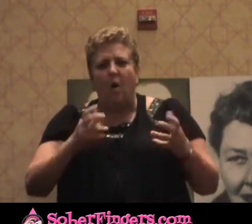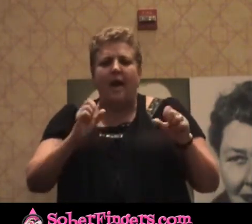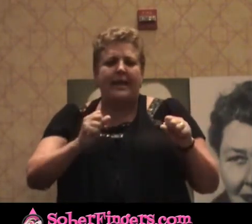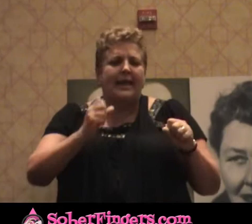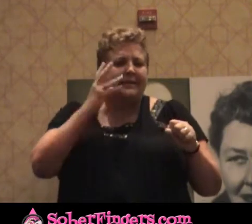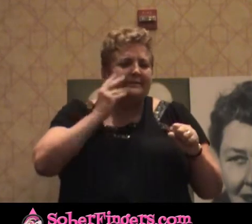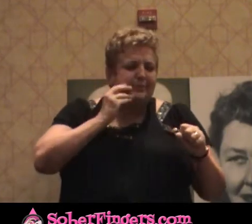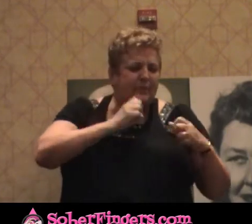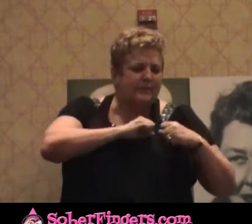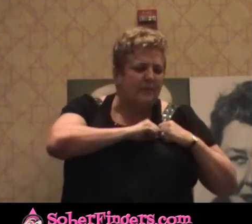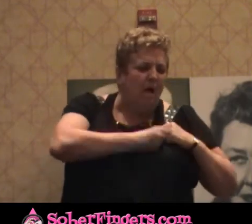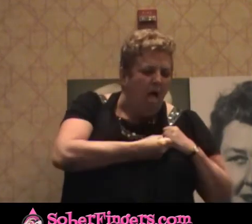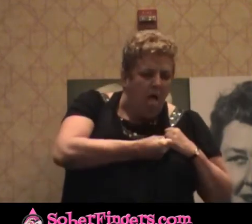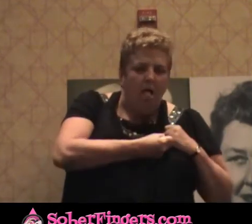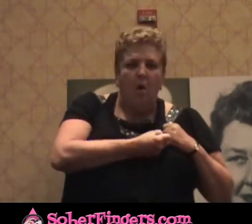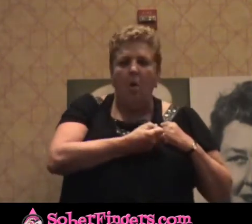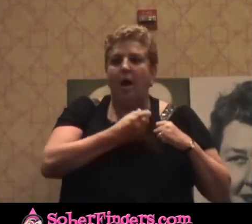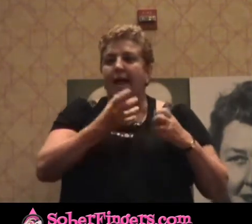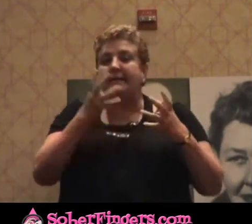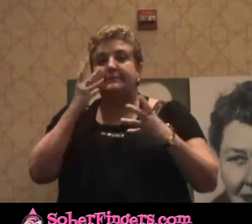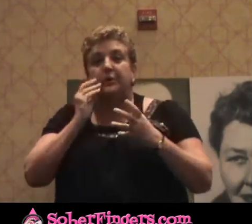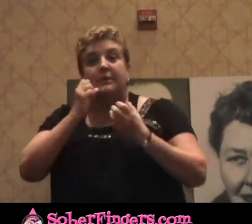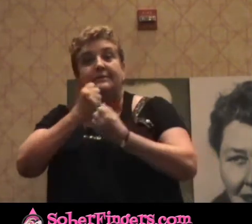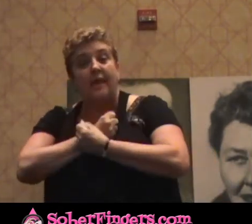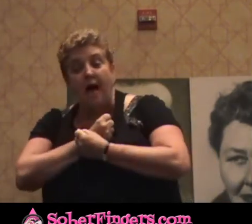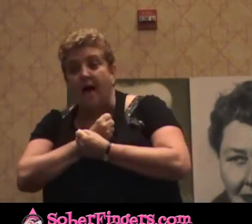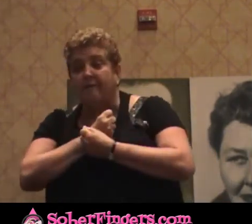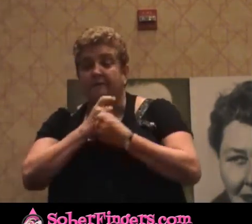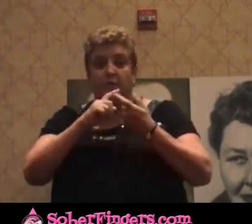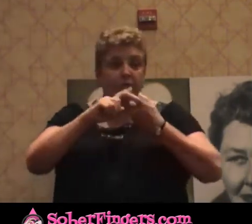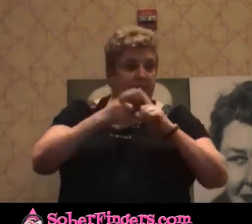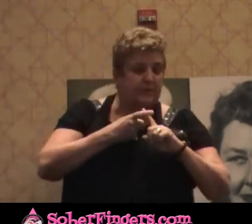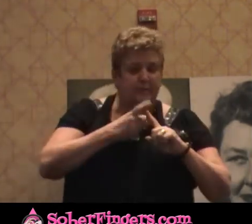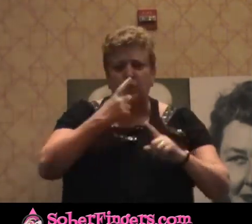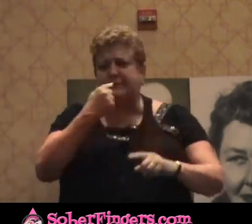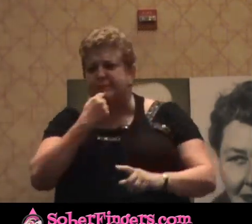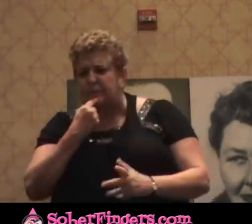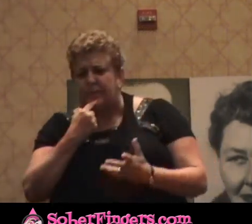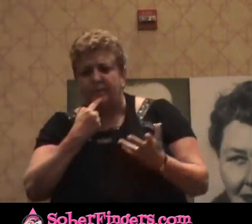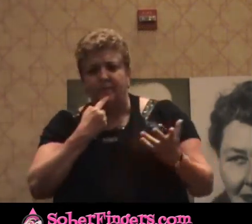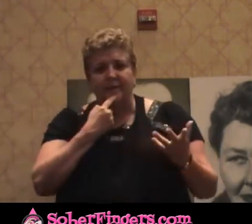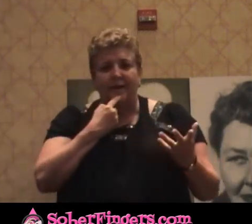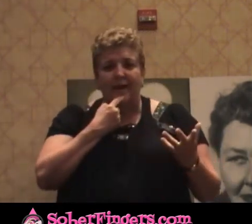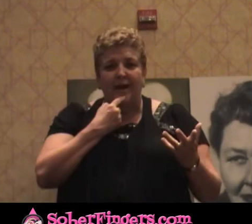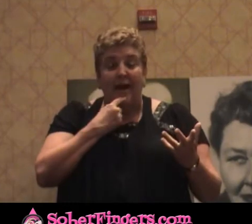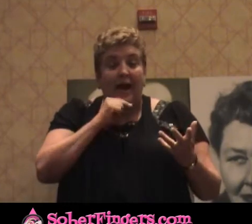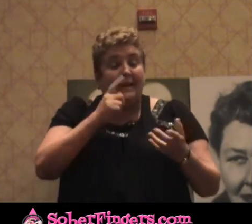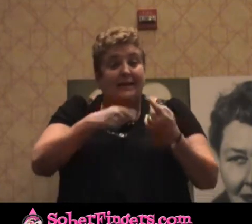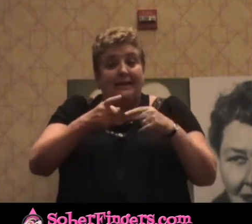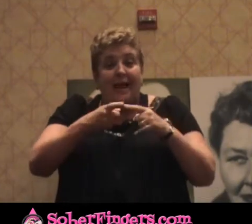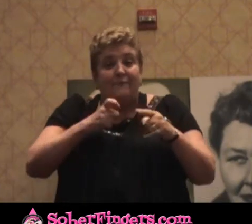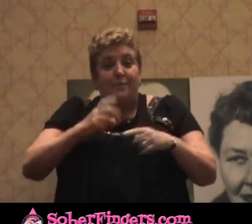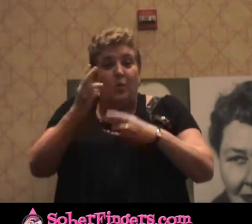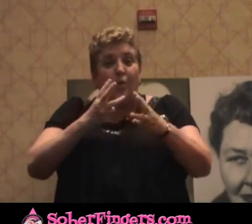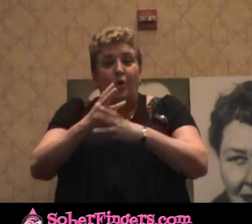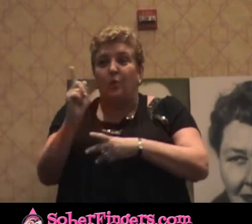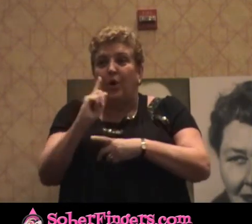experience love or I experience friendship or disappointment. I didn't come from a world where I was even able to experience any of those